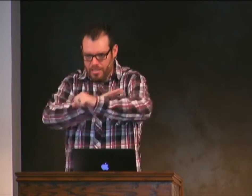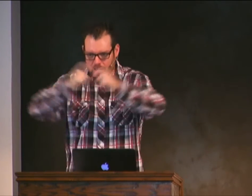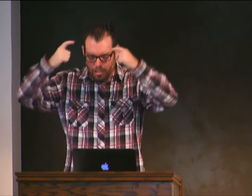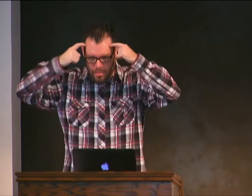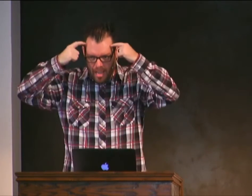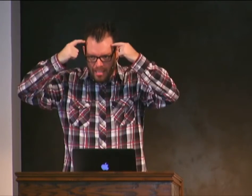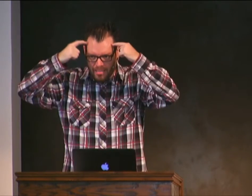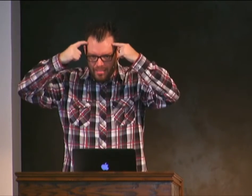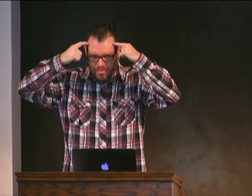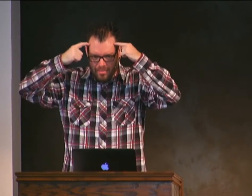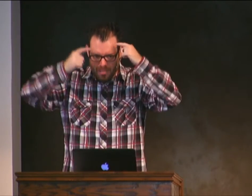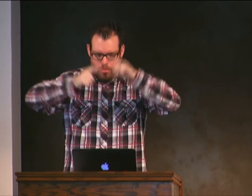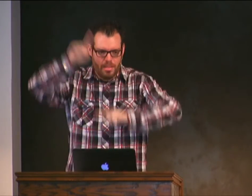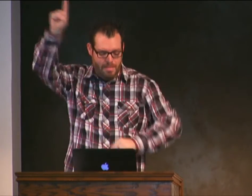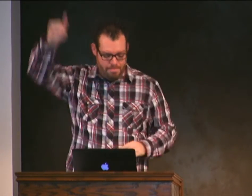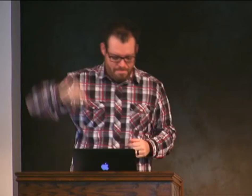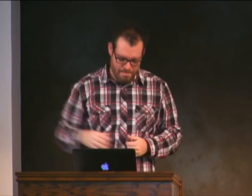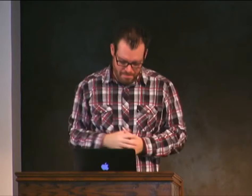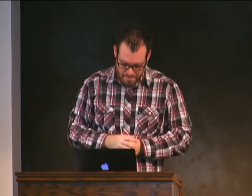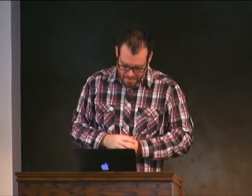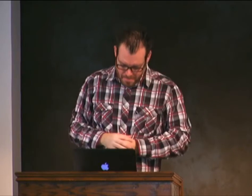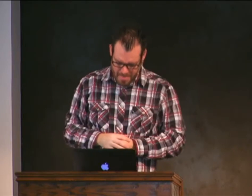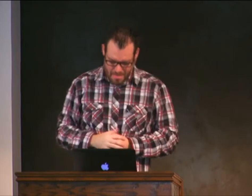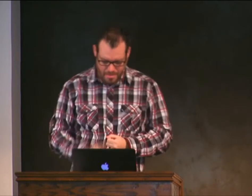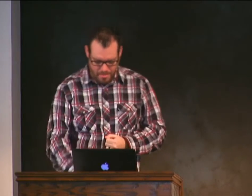boom. Fill in your mind with him.